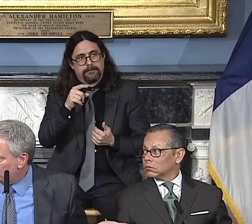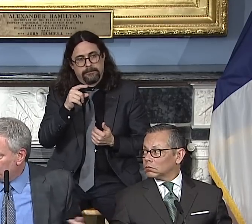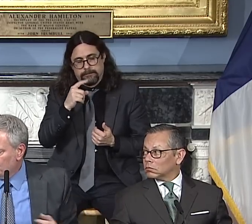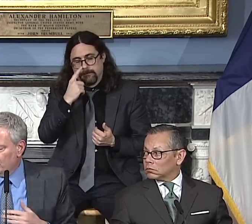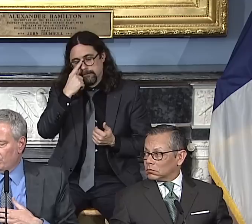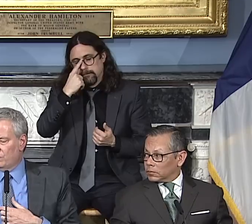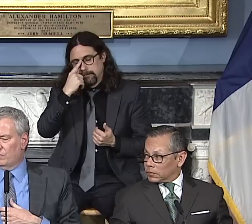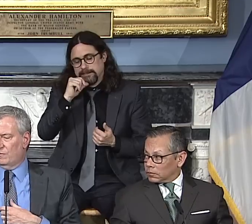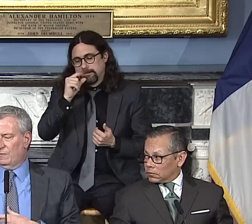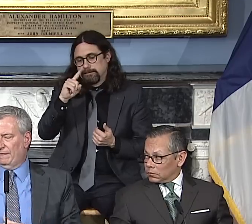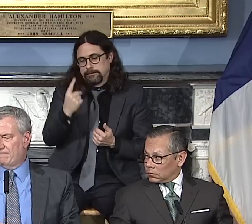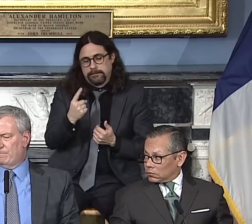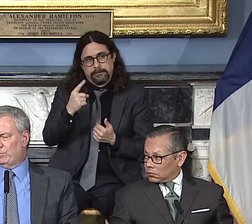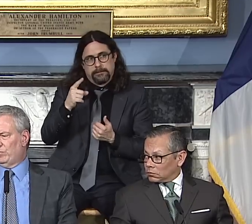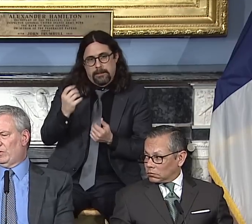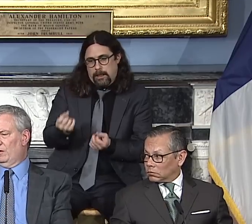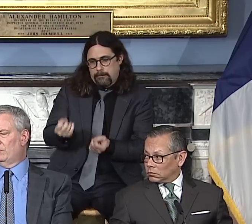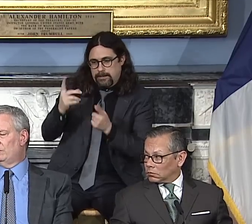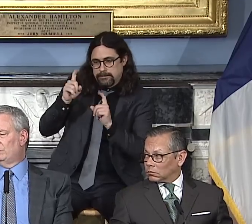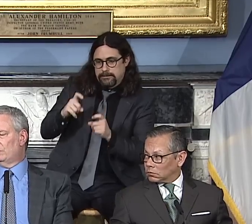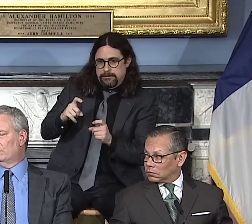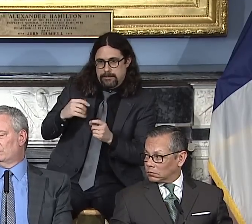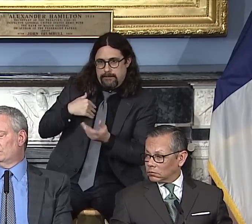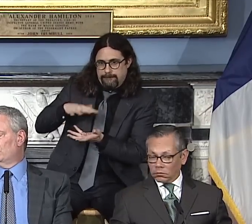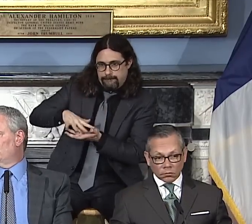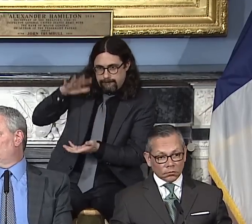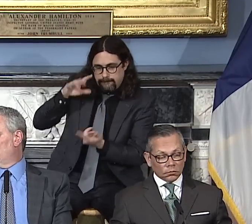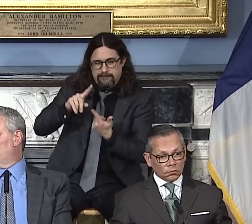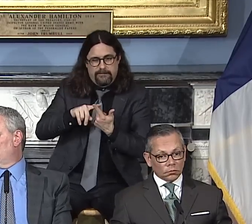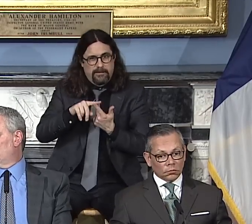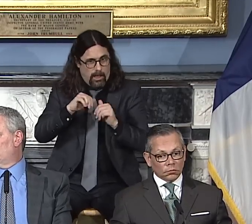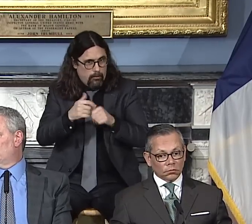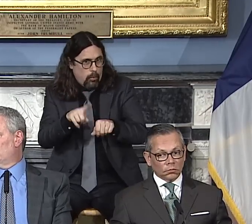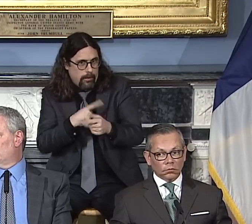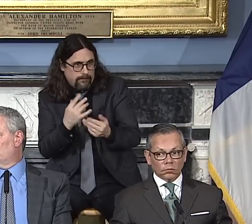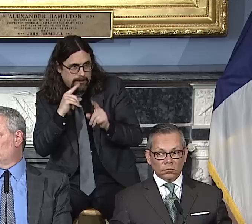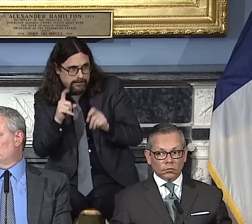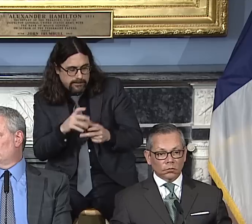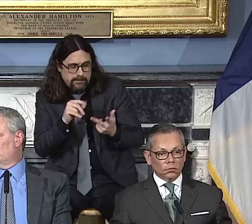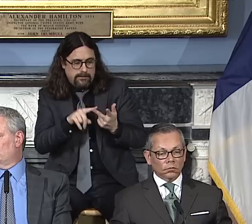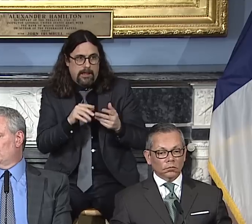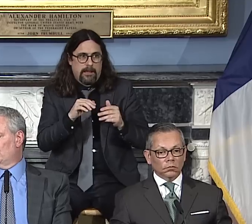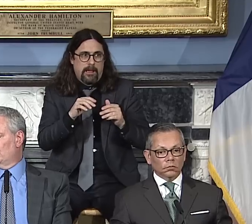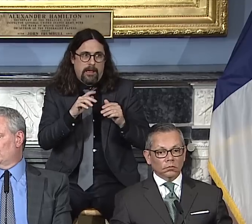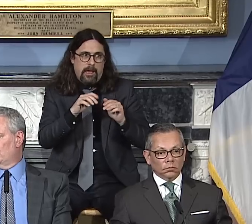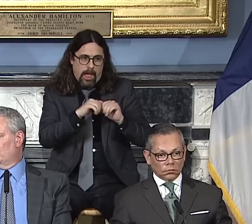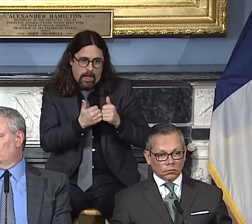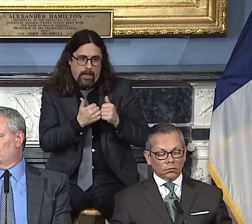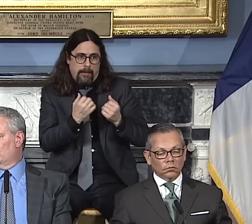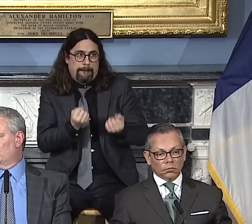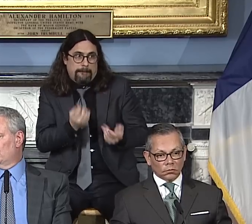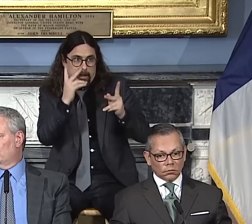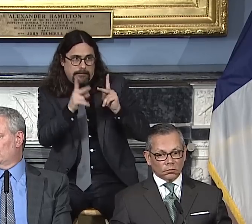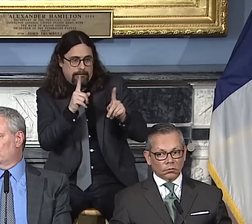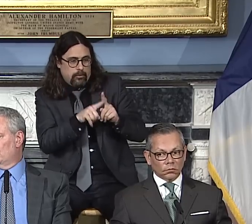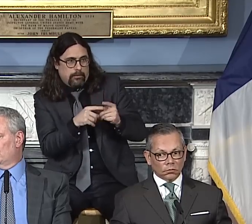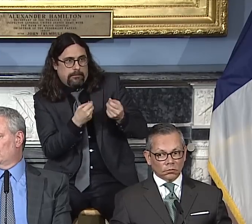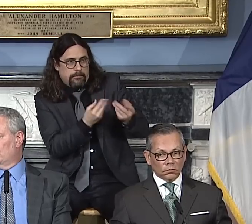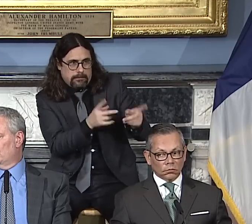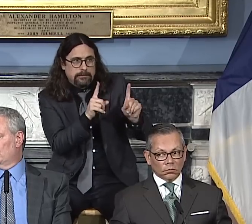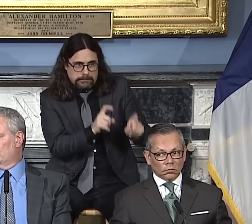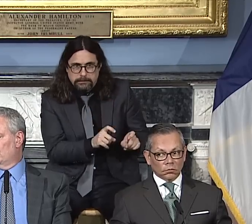layman. And to build on that, from a public health point of view, now that we have commercial testing available